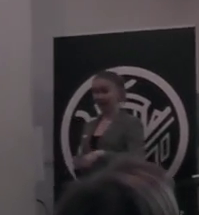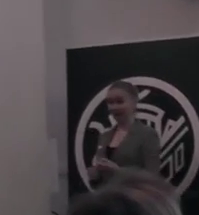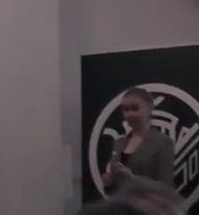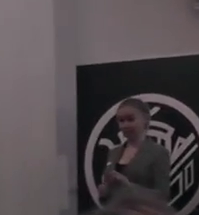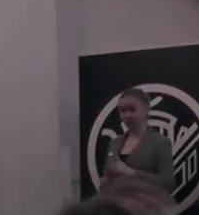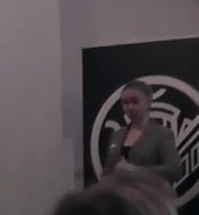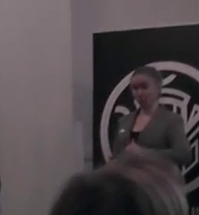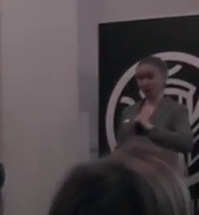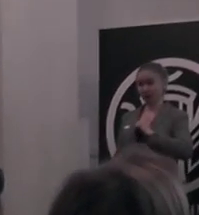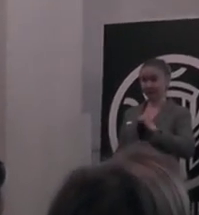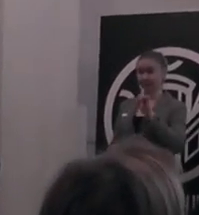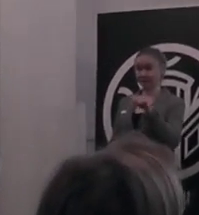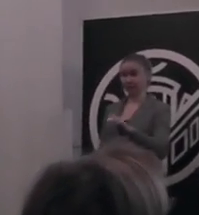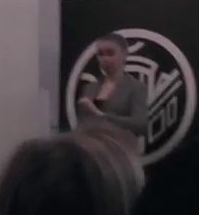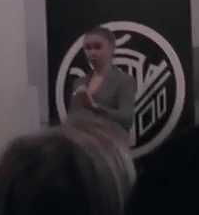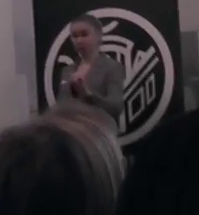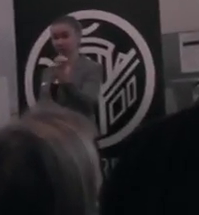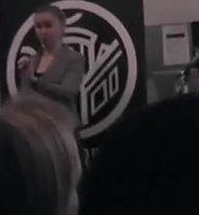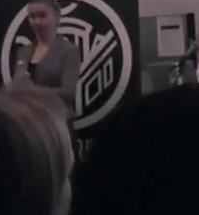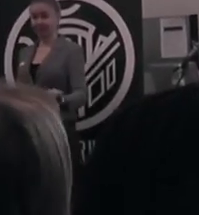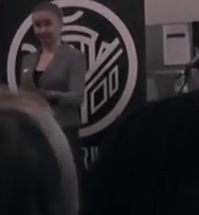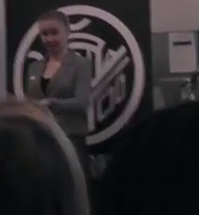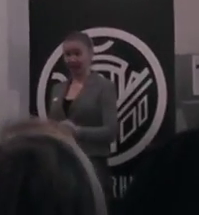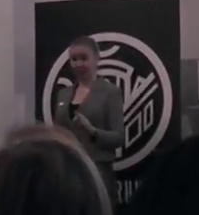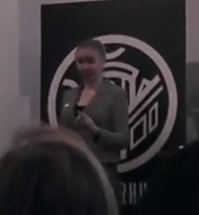a Pride in an Eastern European country?